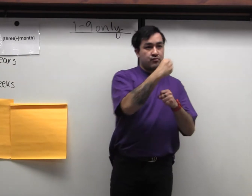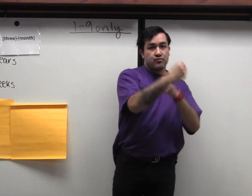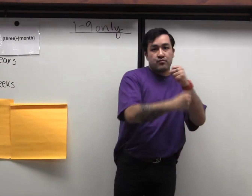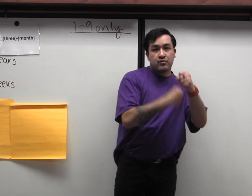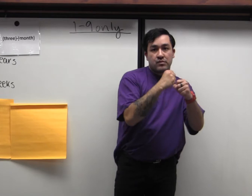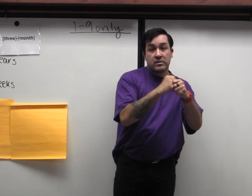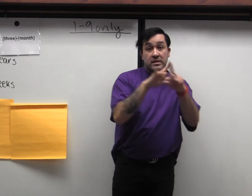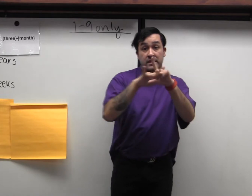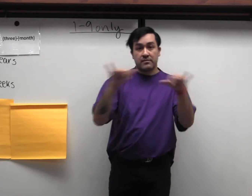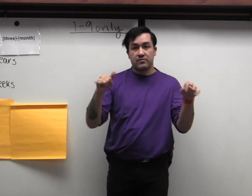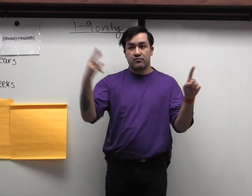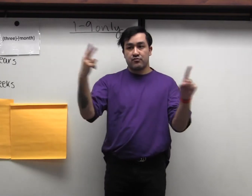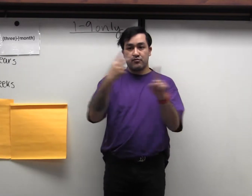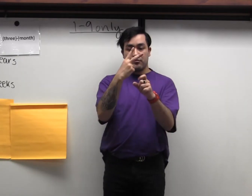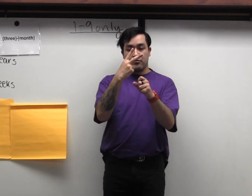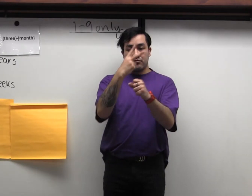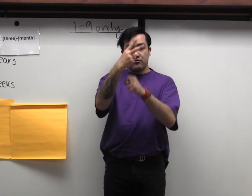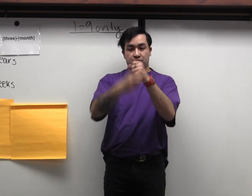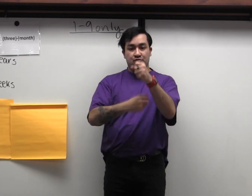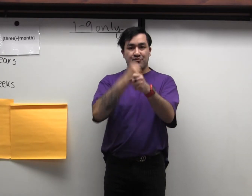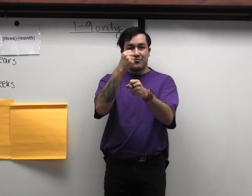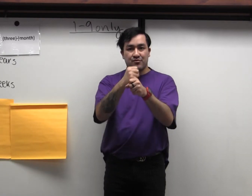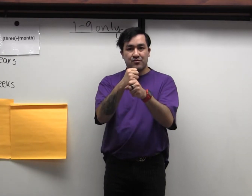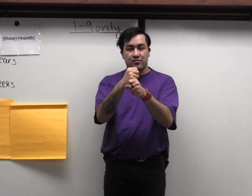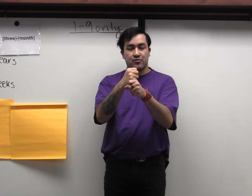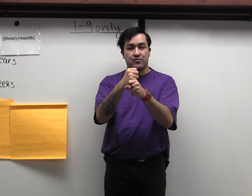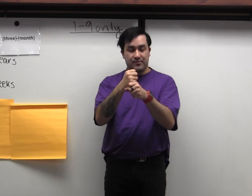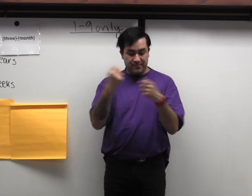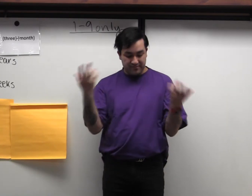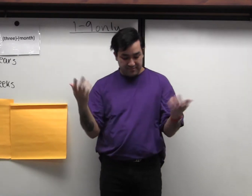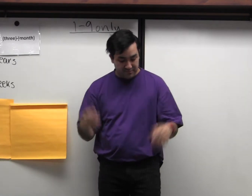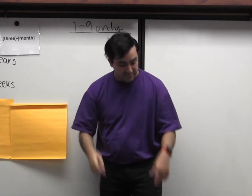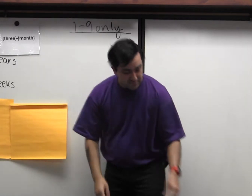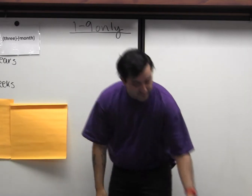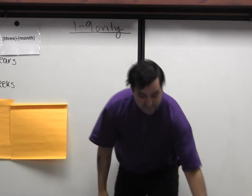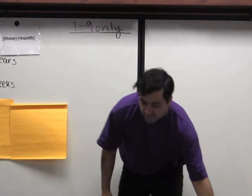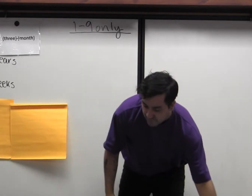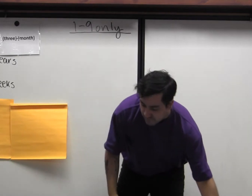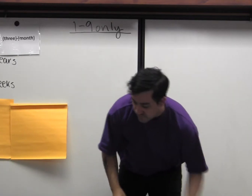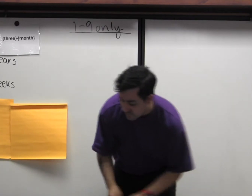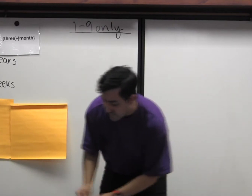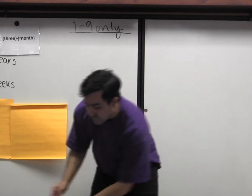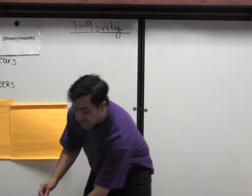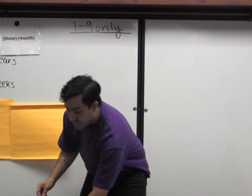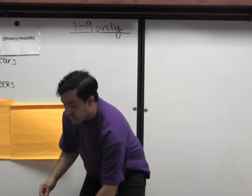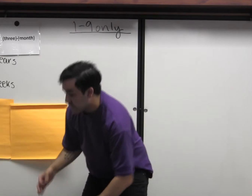how we write it. So again, we're going to take the sign for a year, I'm going to take the number 2 and do them at the same time, 2 years.